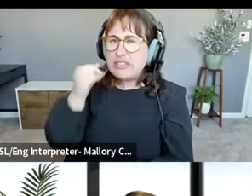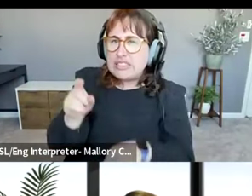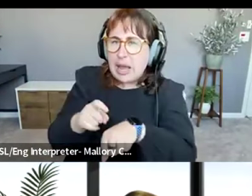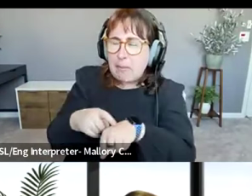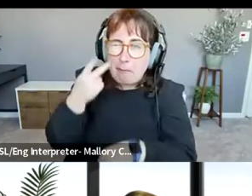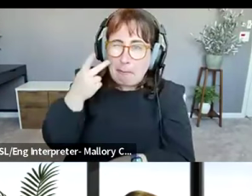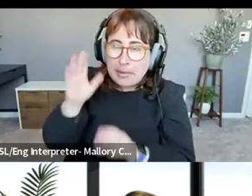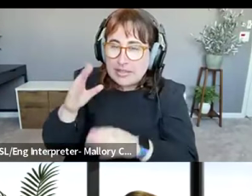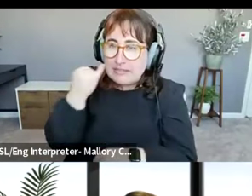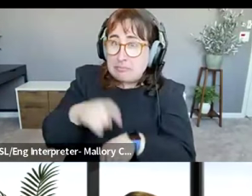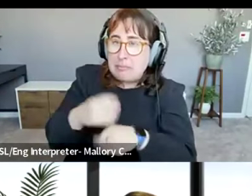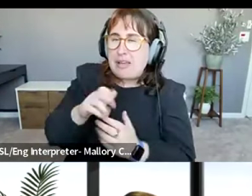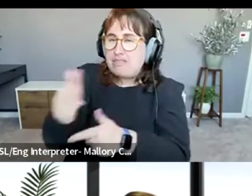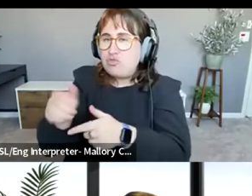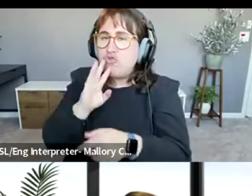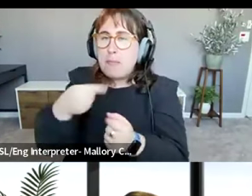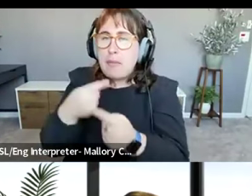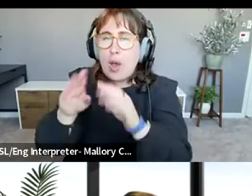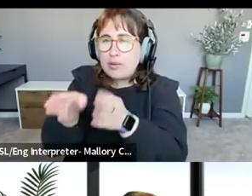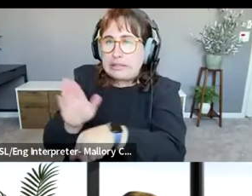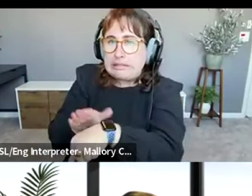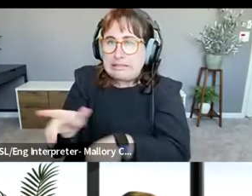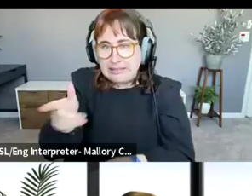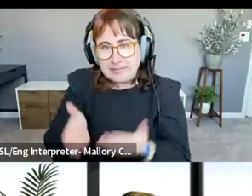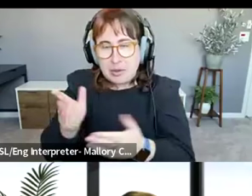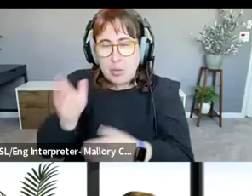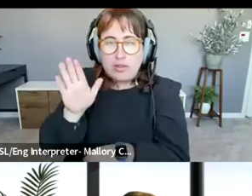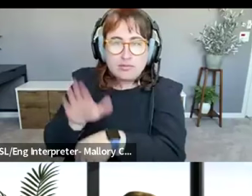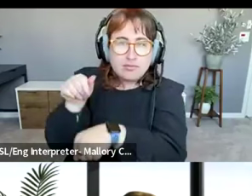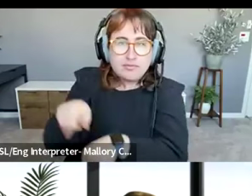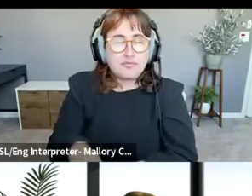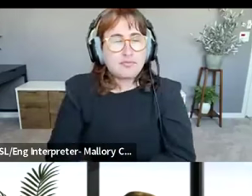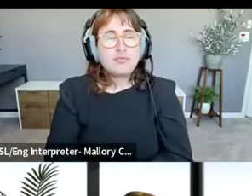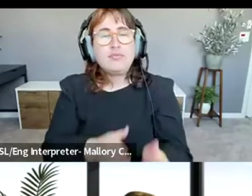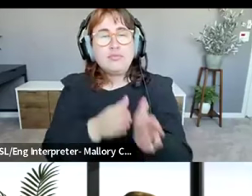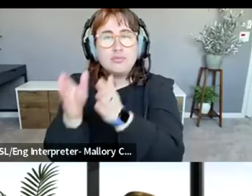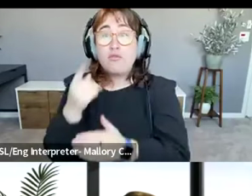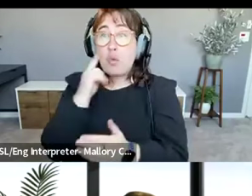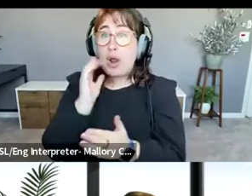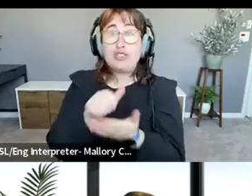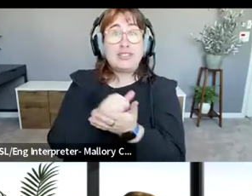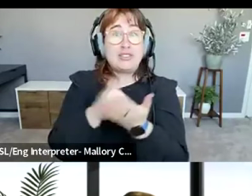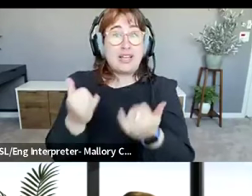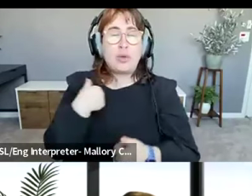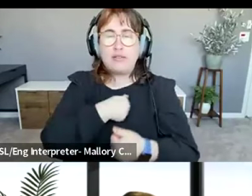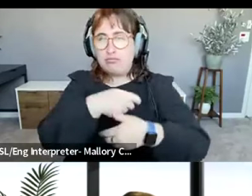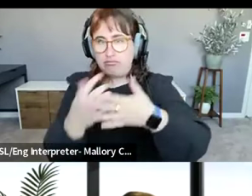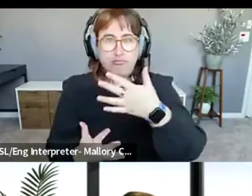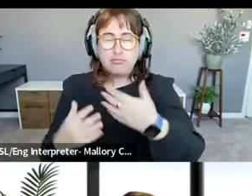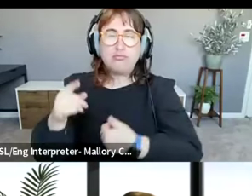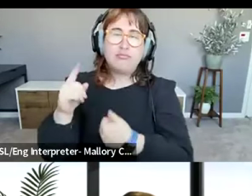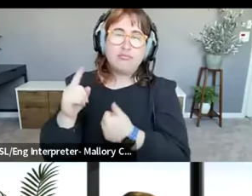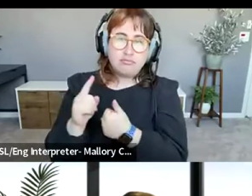see. We might talk about our housing stuff. So heads up, that might be coming up. For our agenda today, we've got a number of things. We've